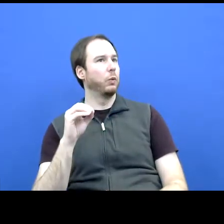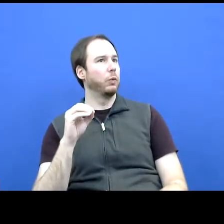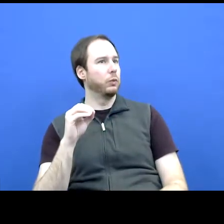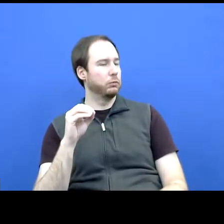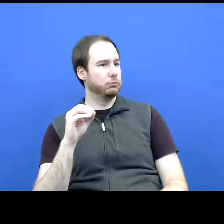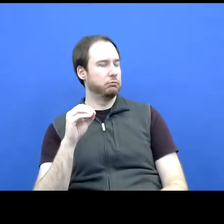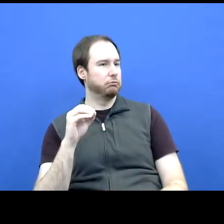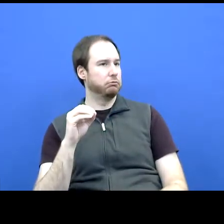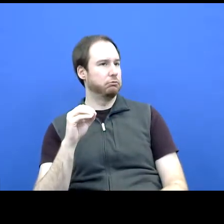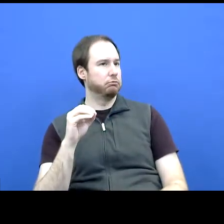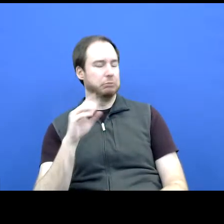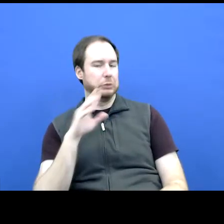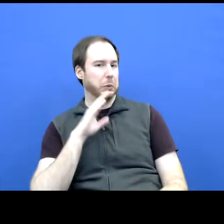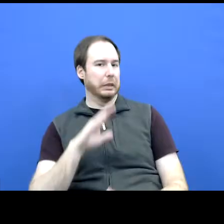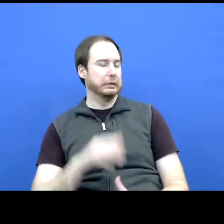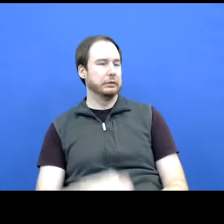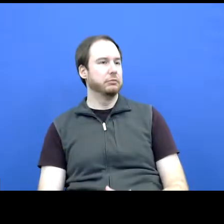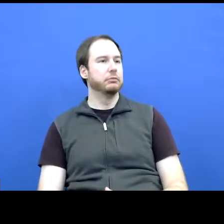co-owner. Great.